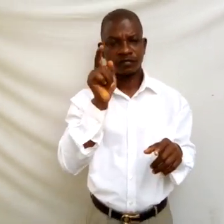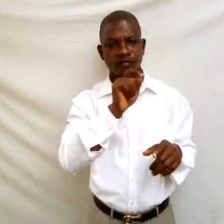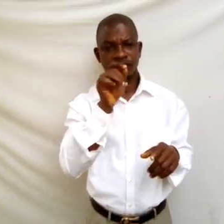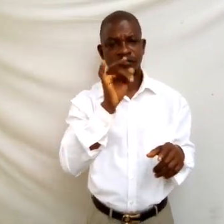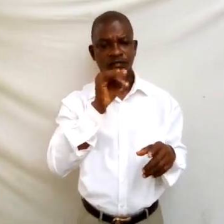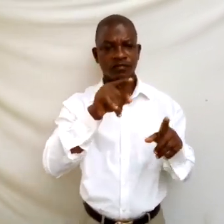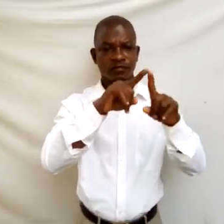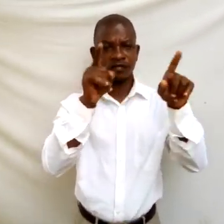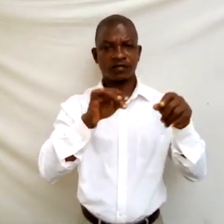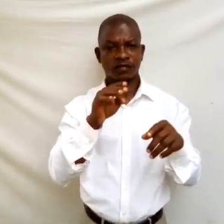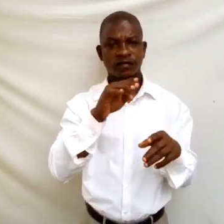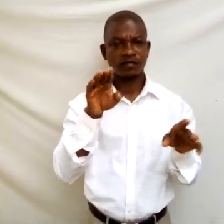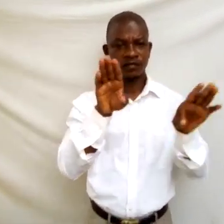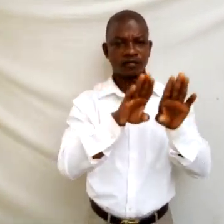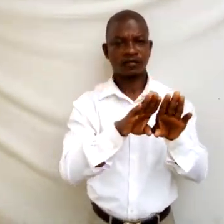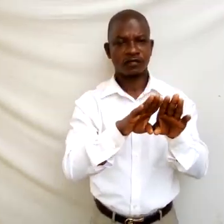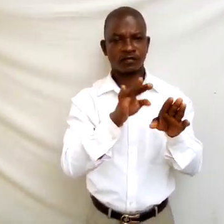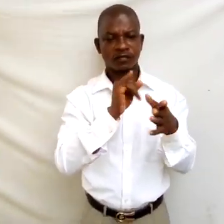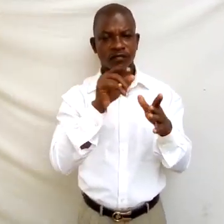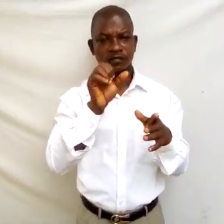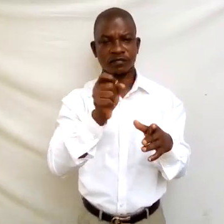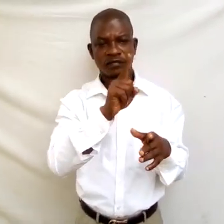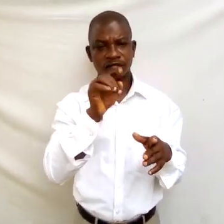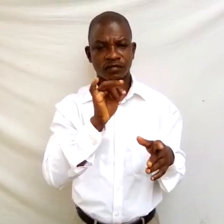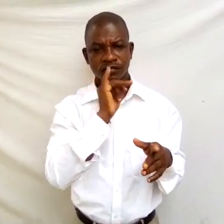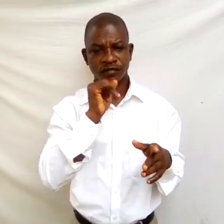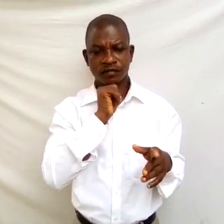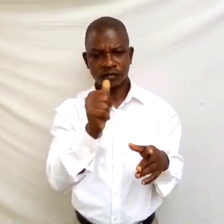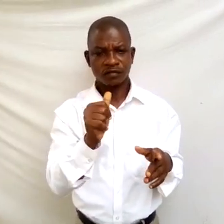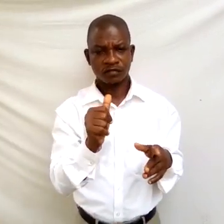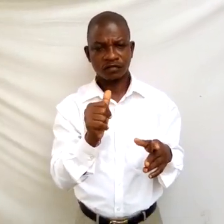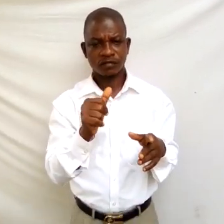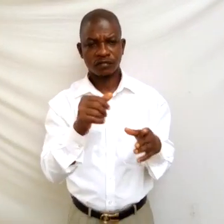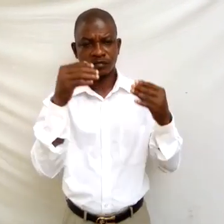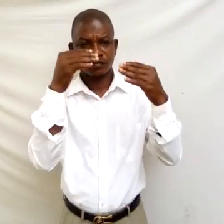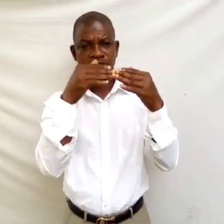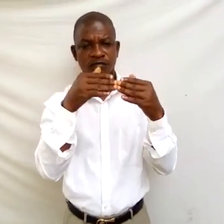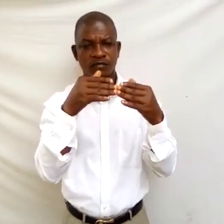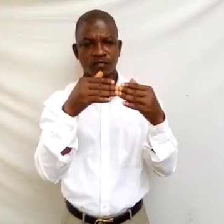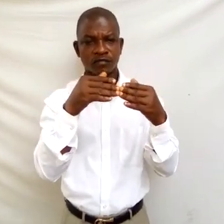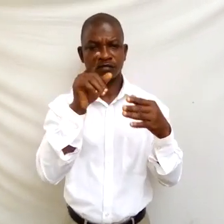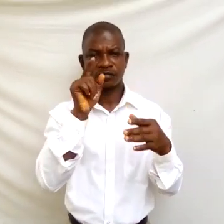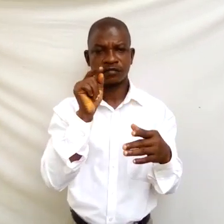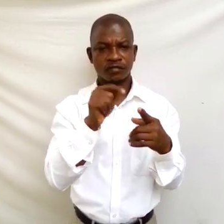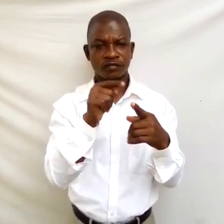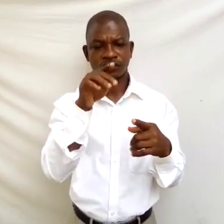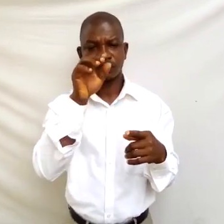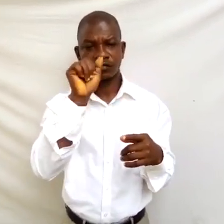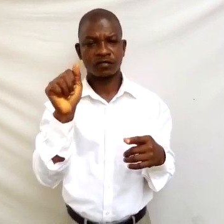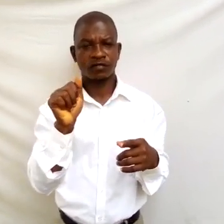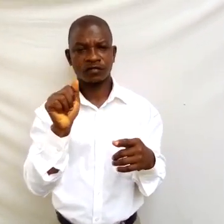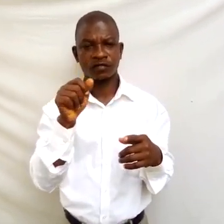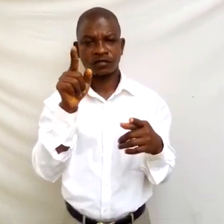close star C is not equal to A star bracket